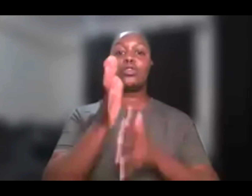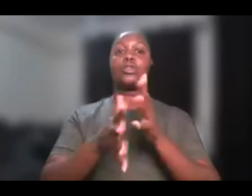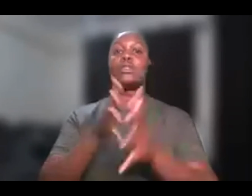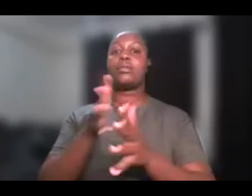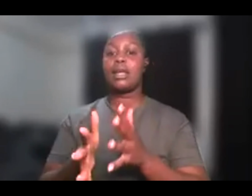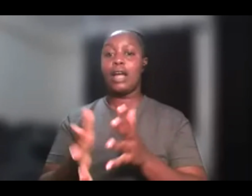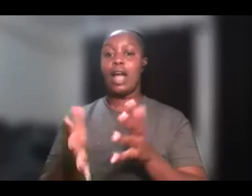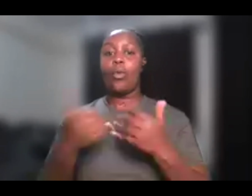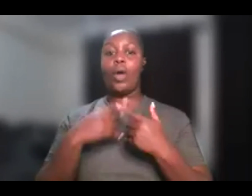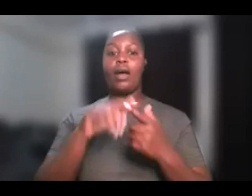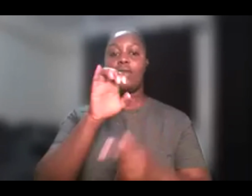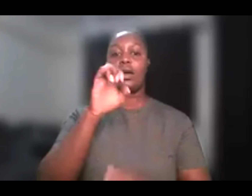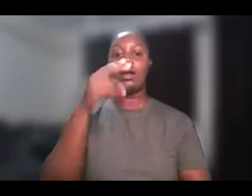PAM 1.1 by August.